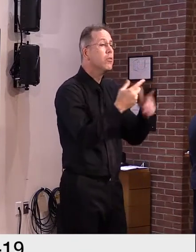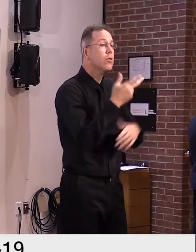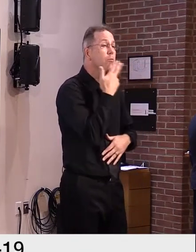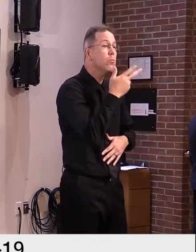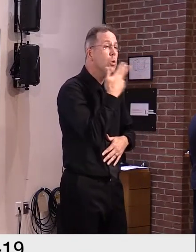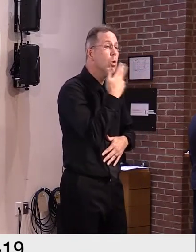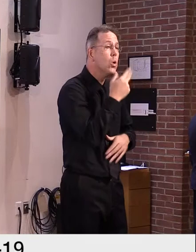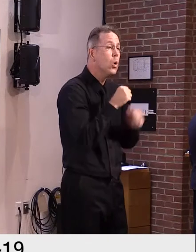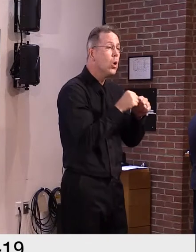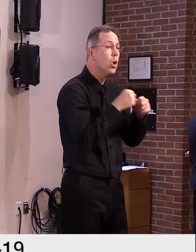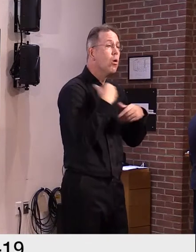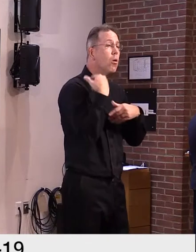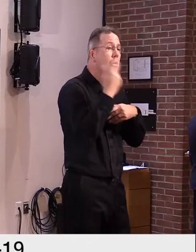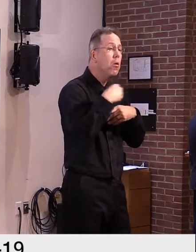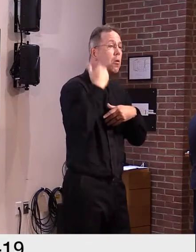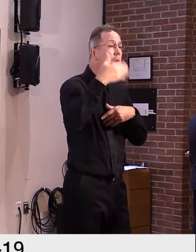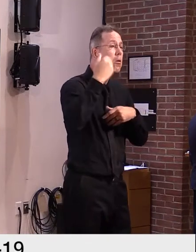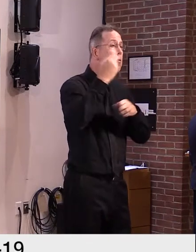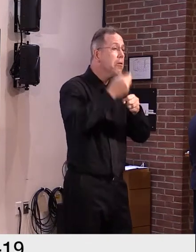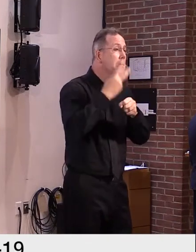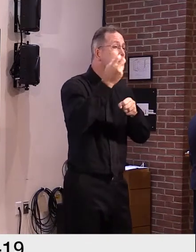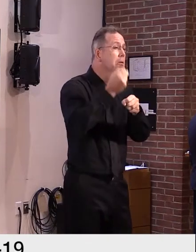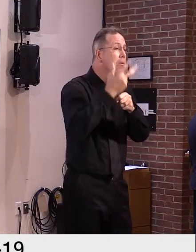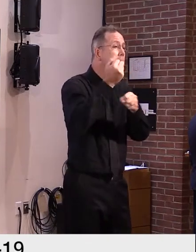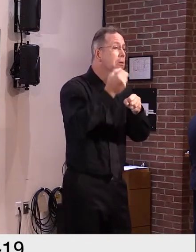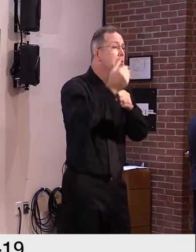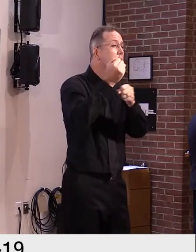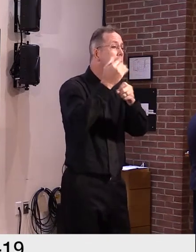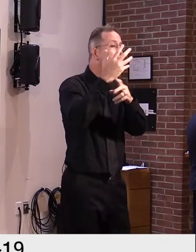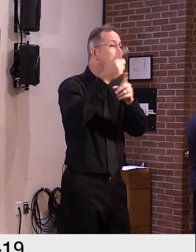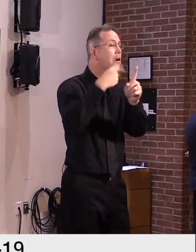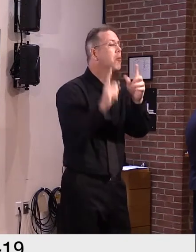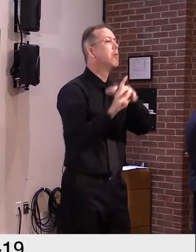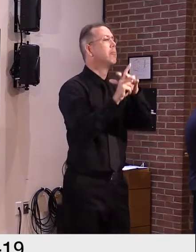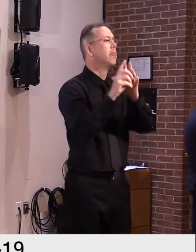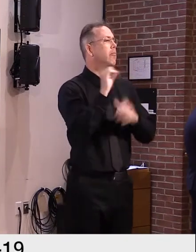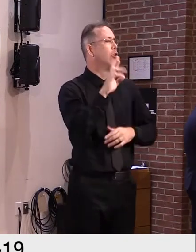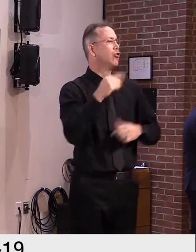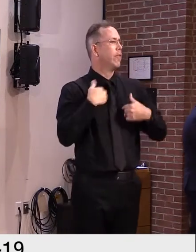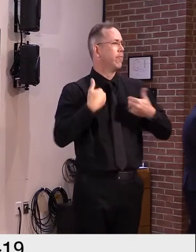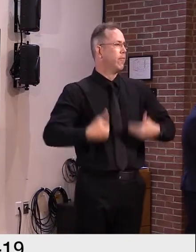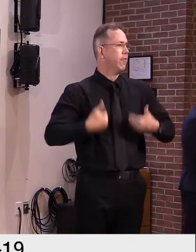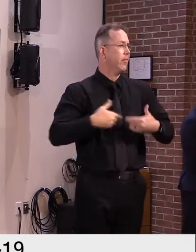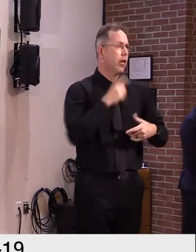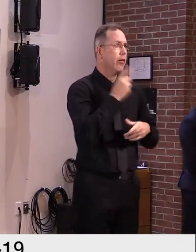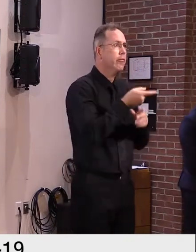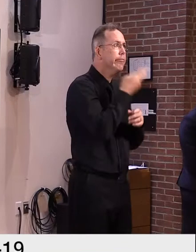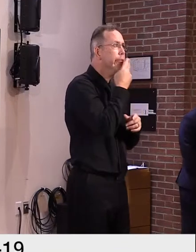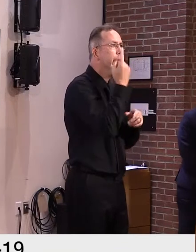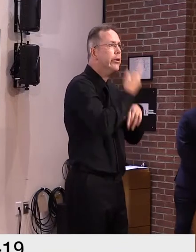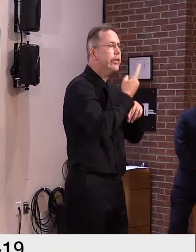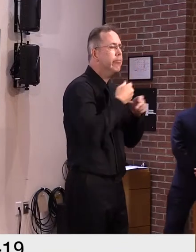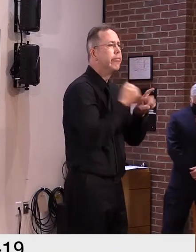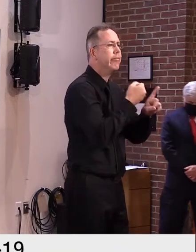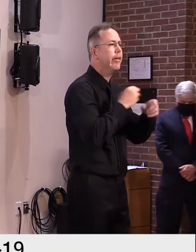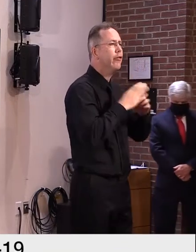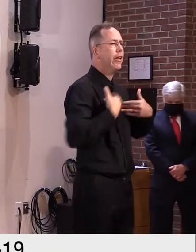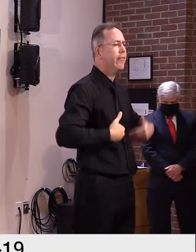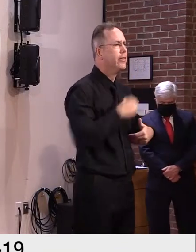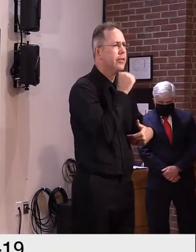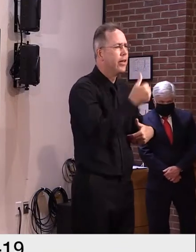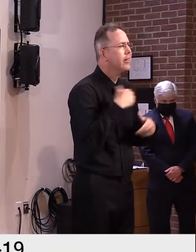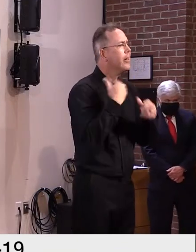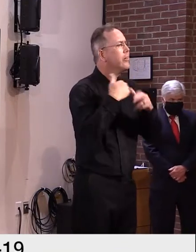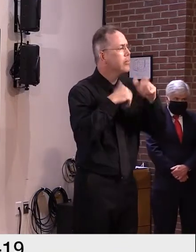the second year of smoking. It's decades later because of that latency period. Same thing can